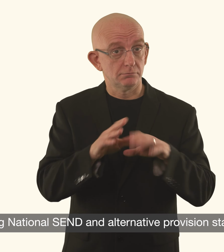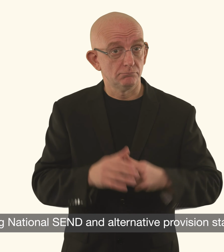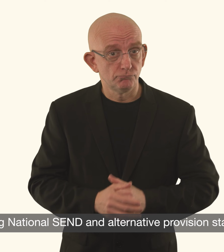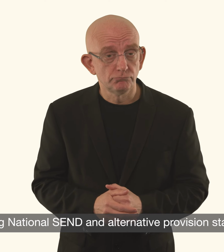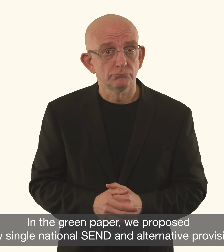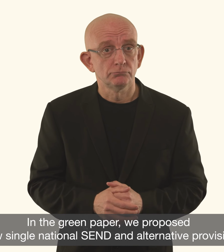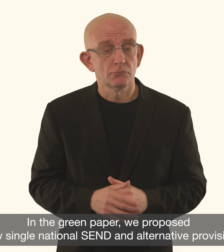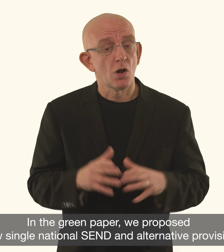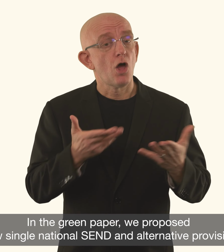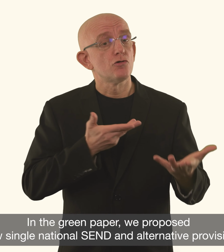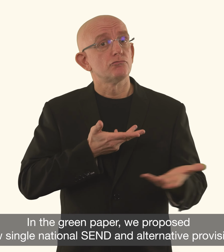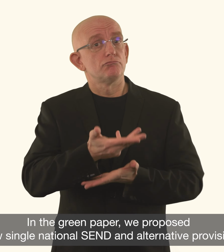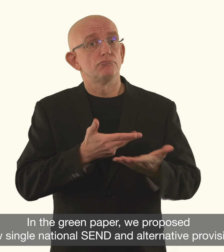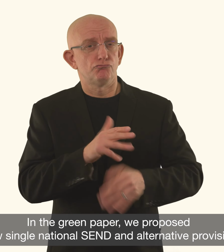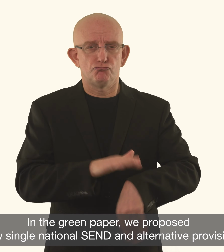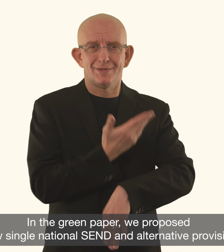Delivering national Send provision standards.